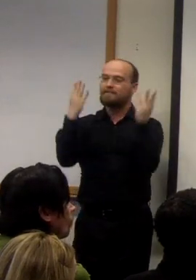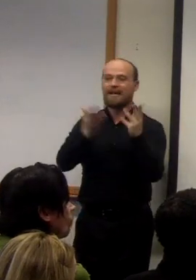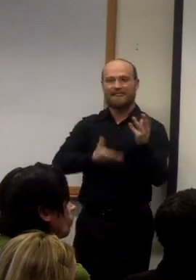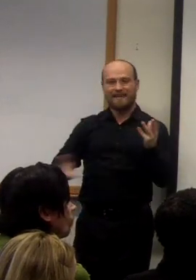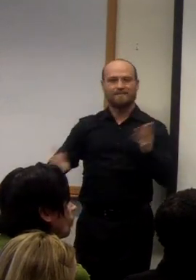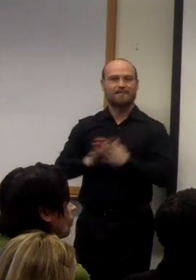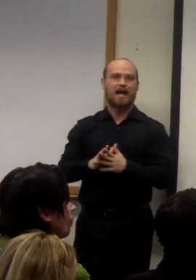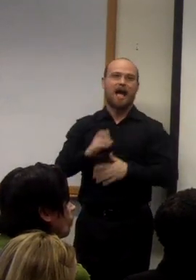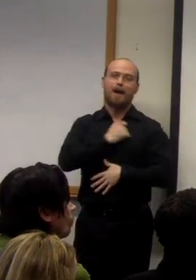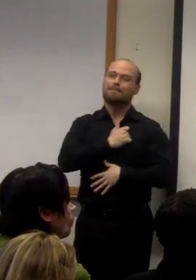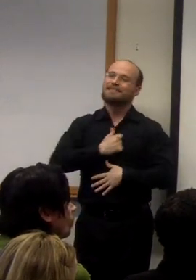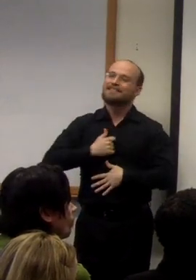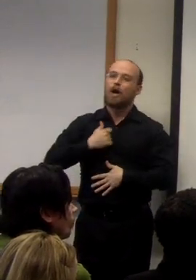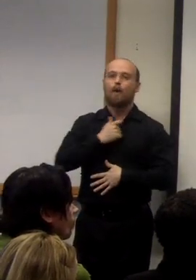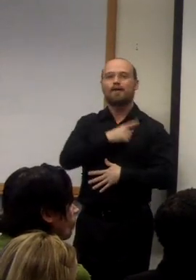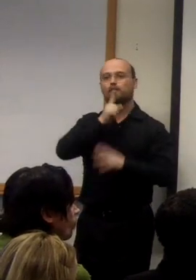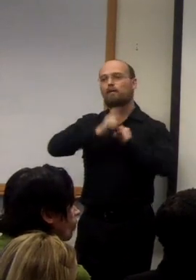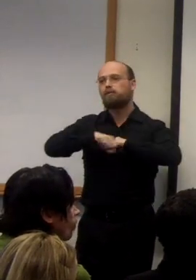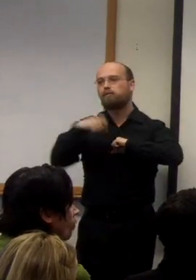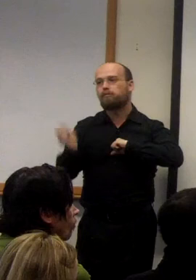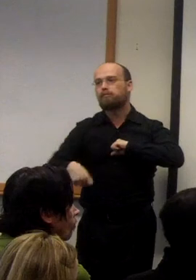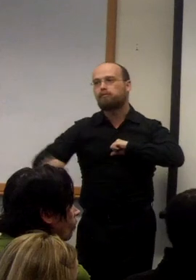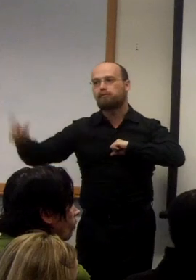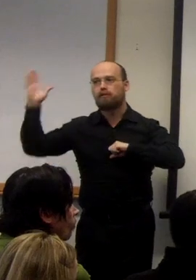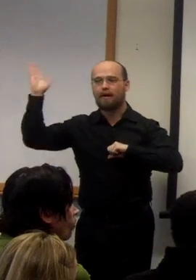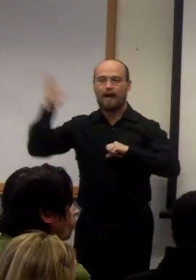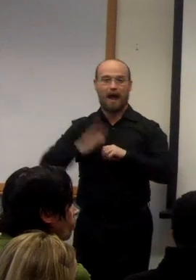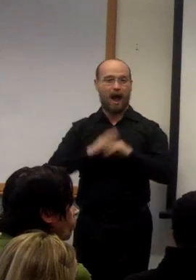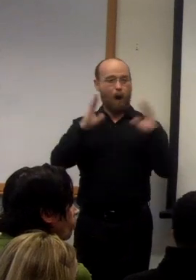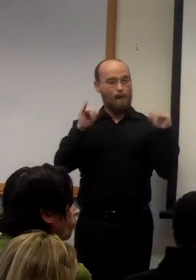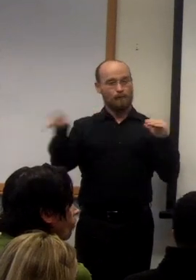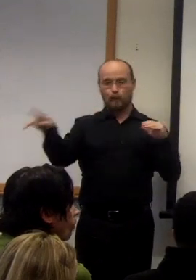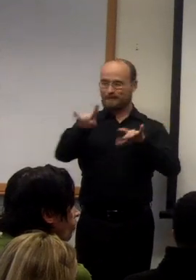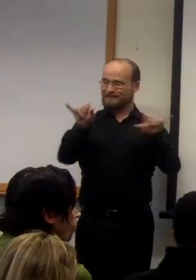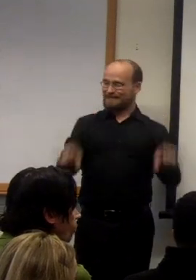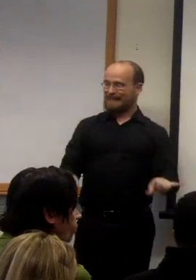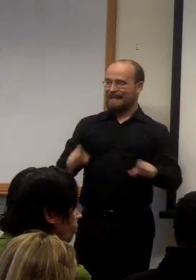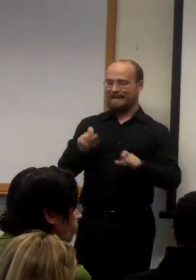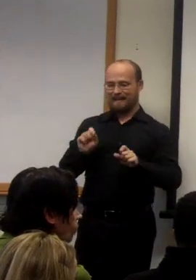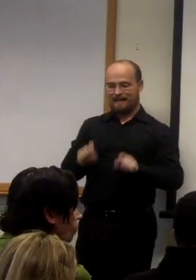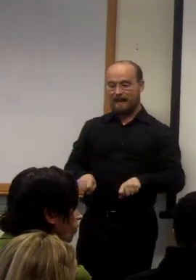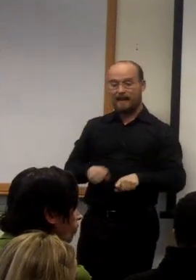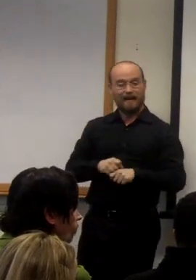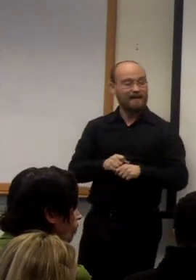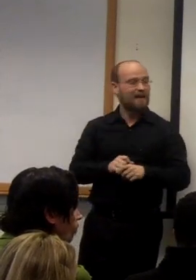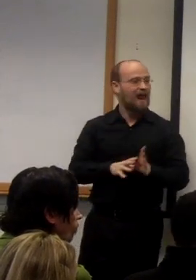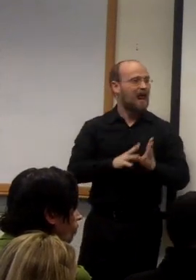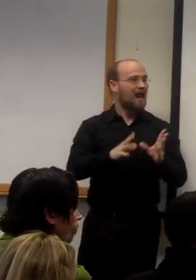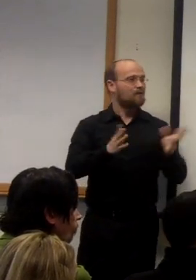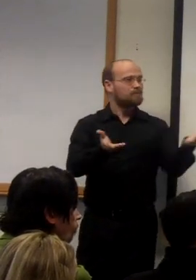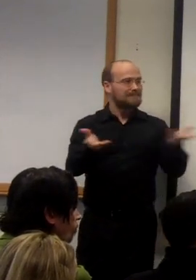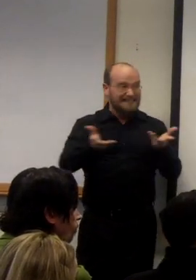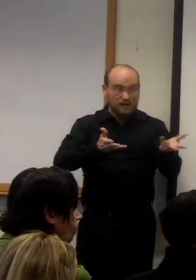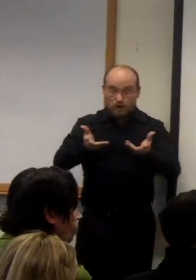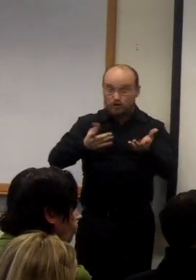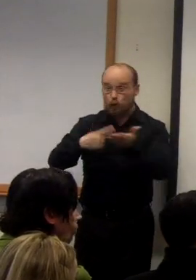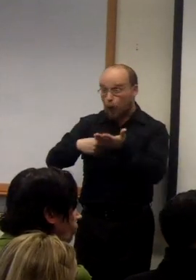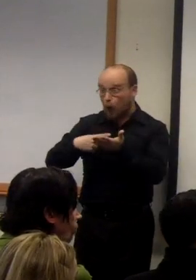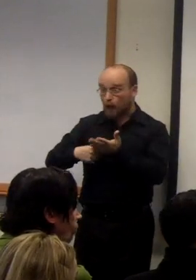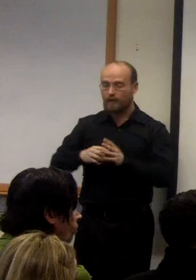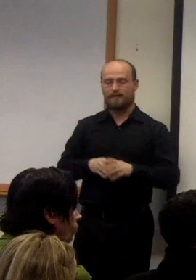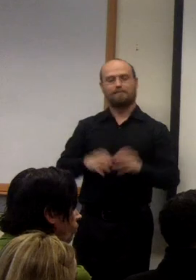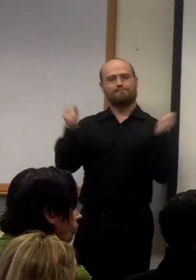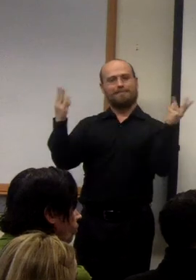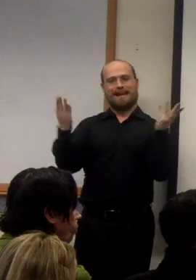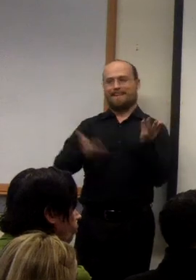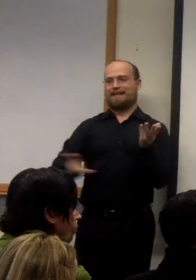sorry to hold you guys so long. I really want the discussion here. And I hope some of you can stick around, because I'm going to stick around and let's talk. But there are so many things